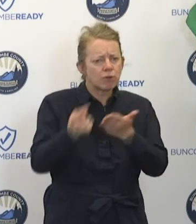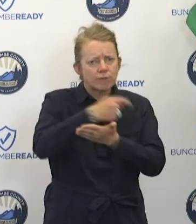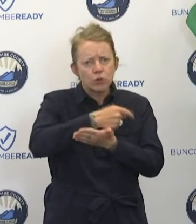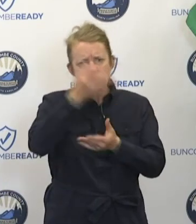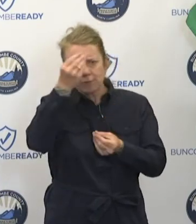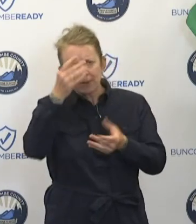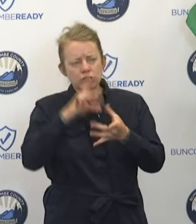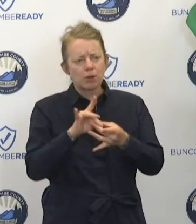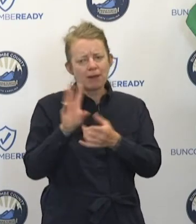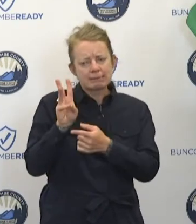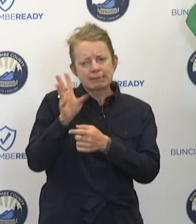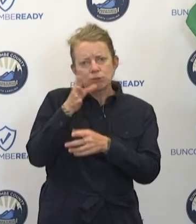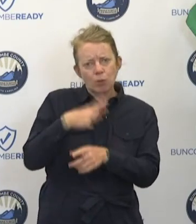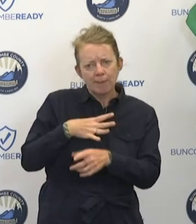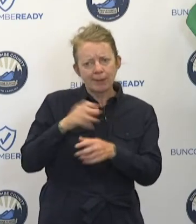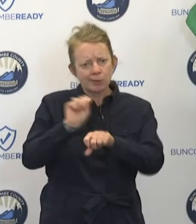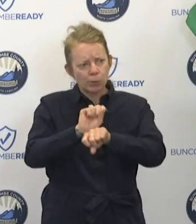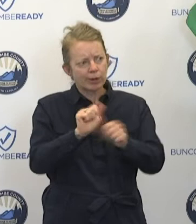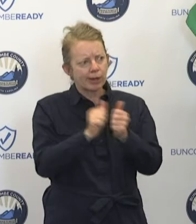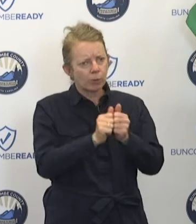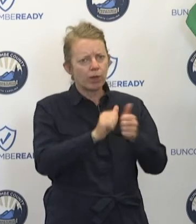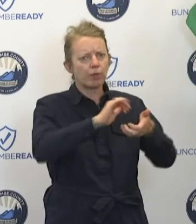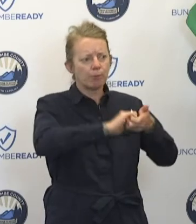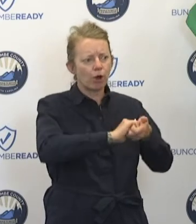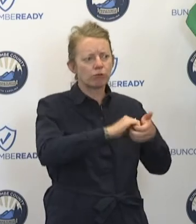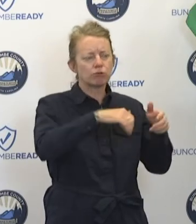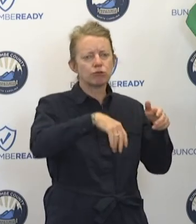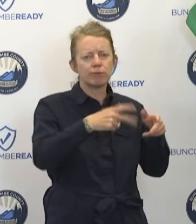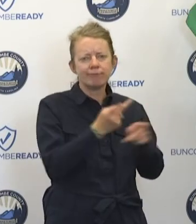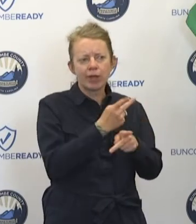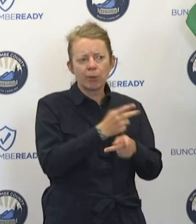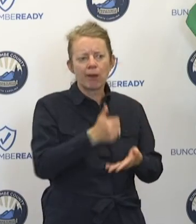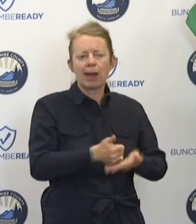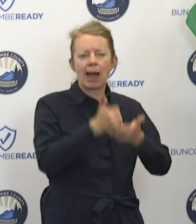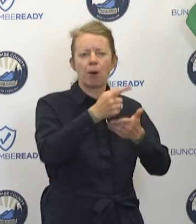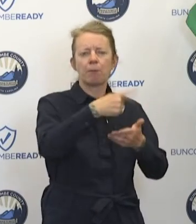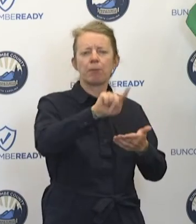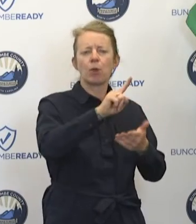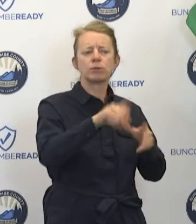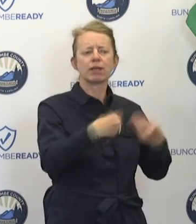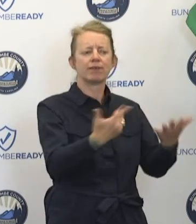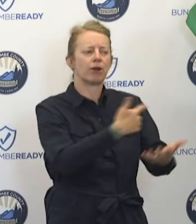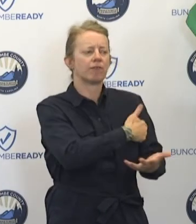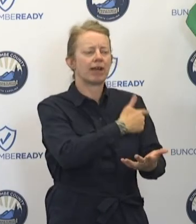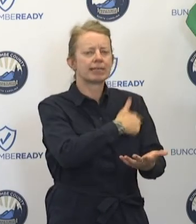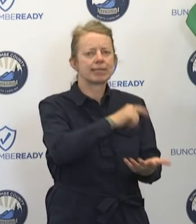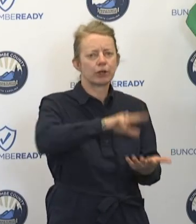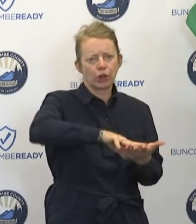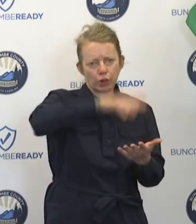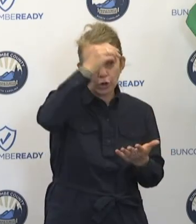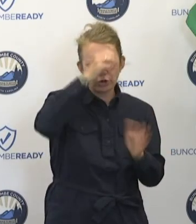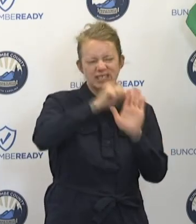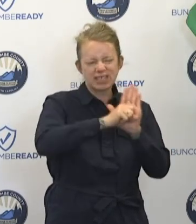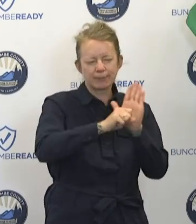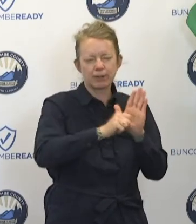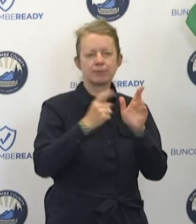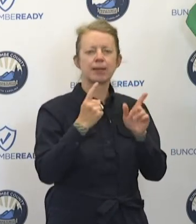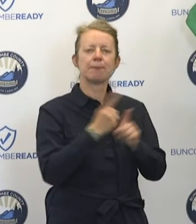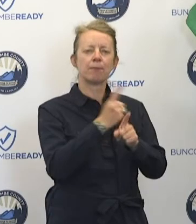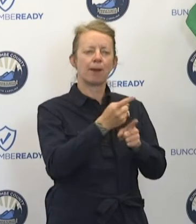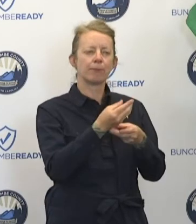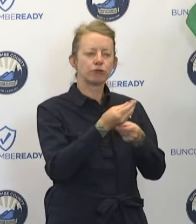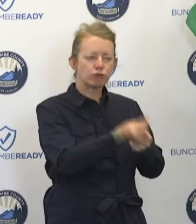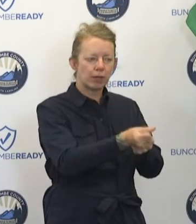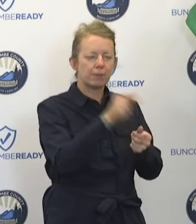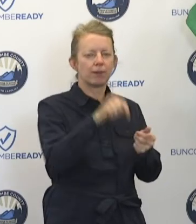and working with partners to help healthcare providers learn the signs and proper treatment of this type of blood clot in combination